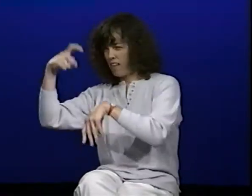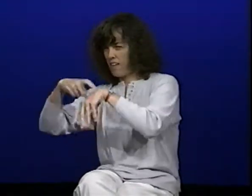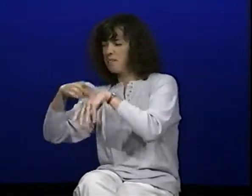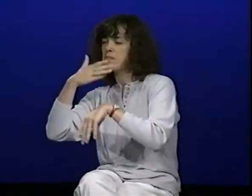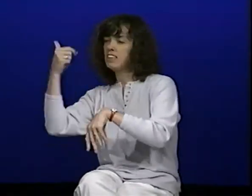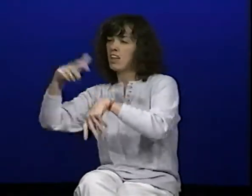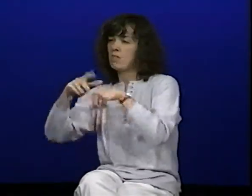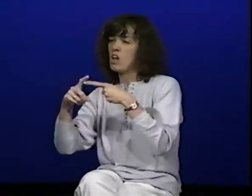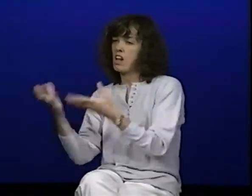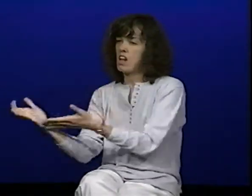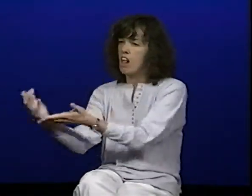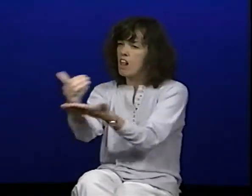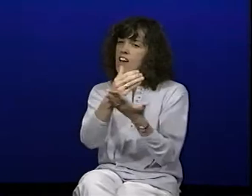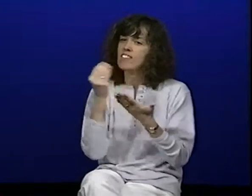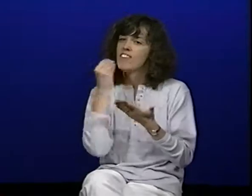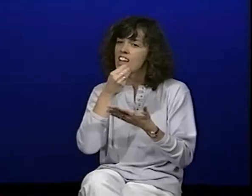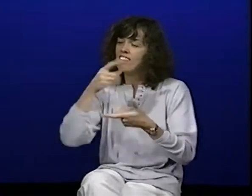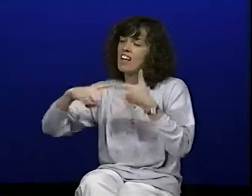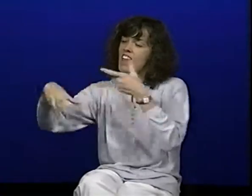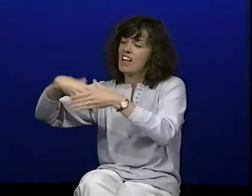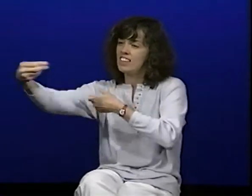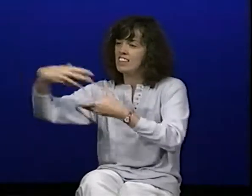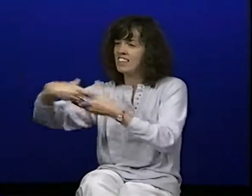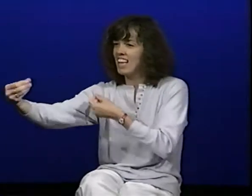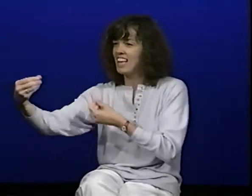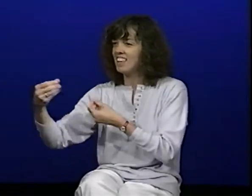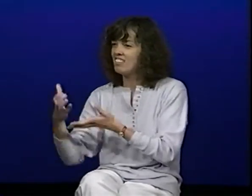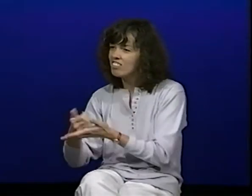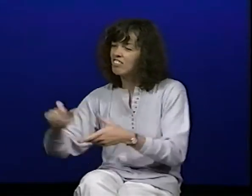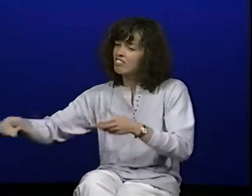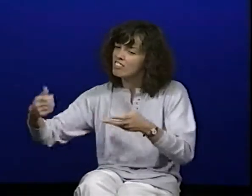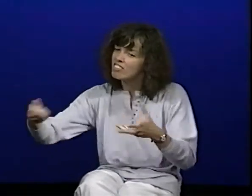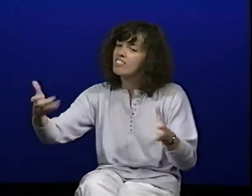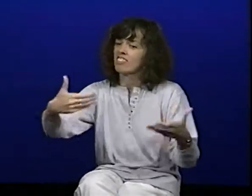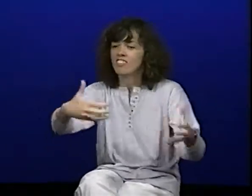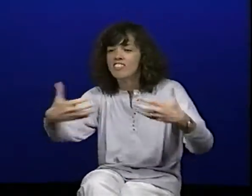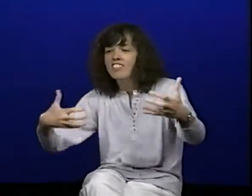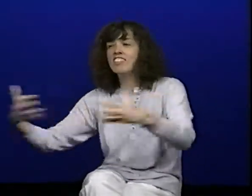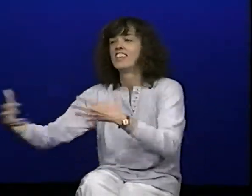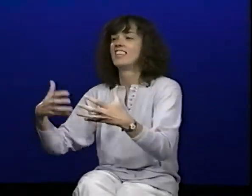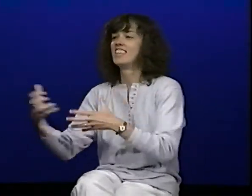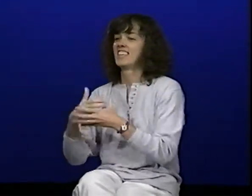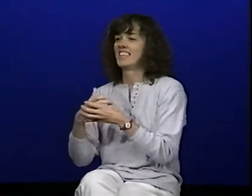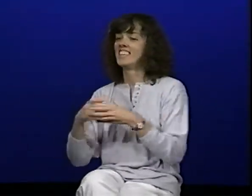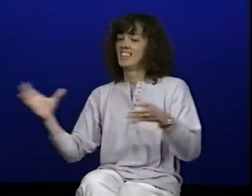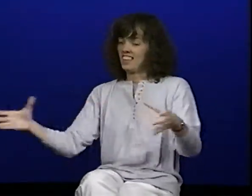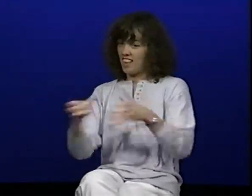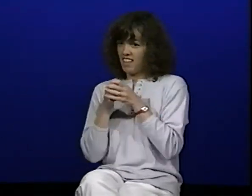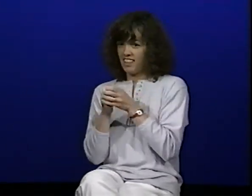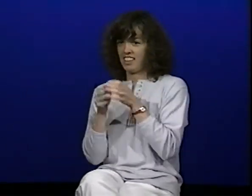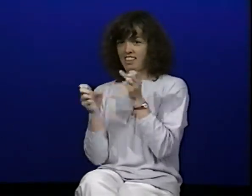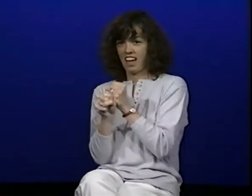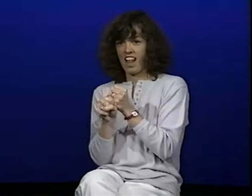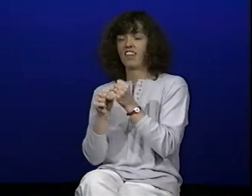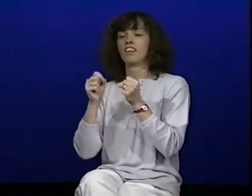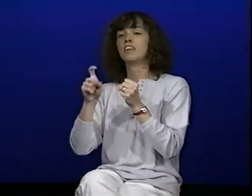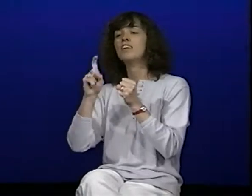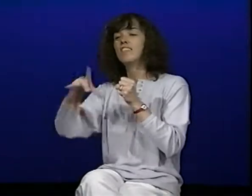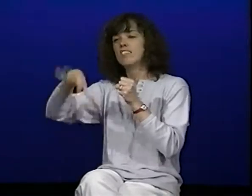3 years. Best time to collect flowers is in the spring and summer, when you can go outside and gather the flowers that you really like. You